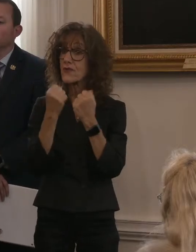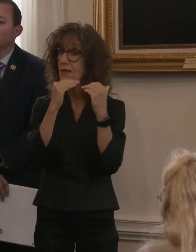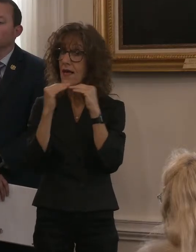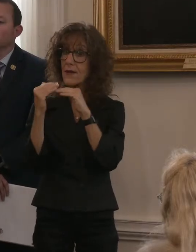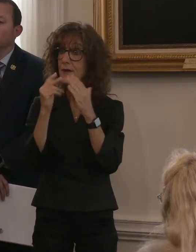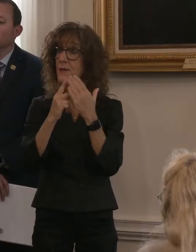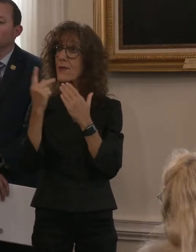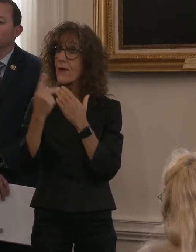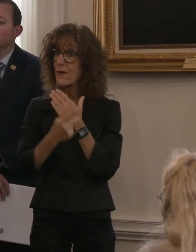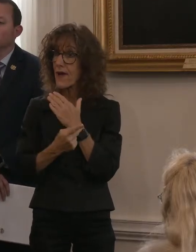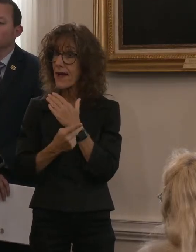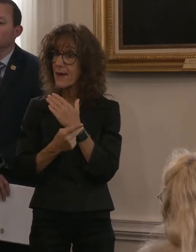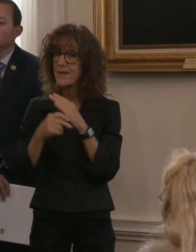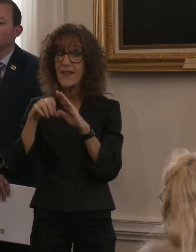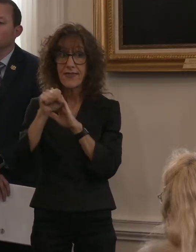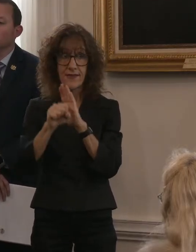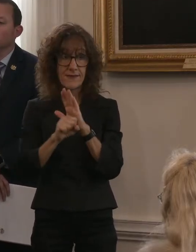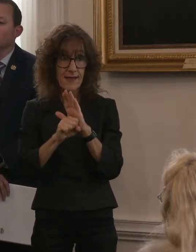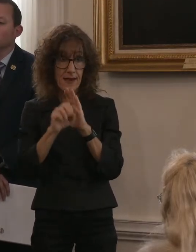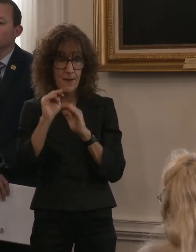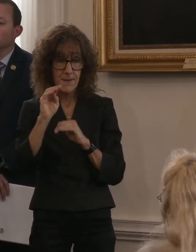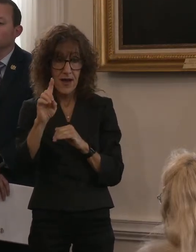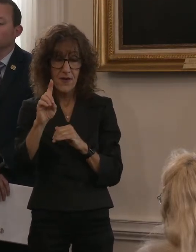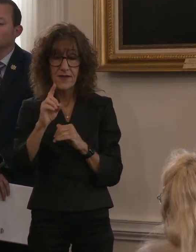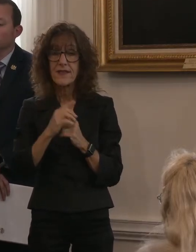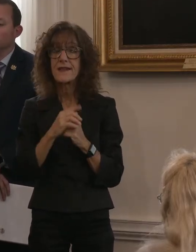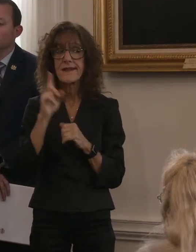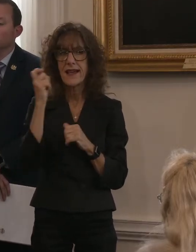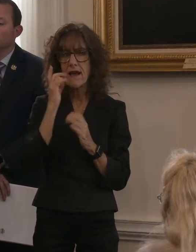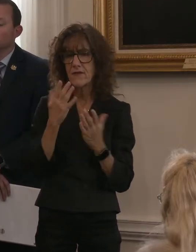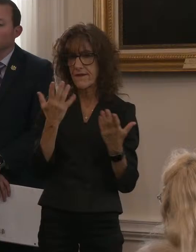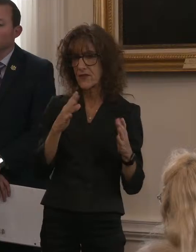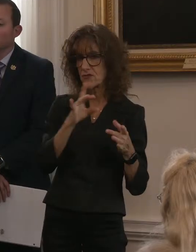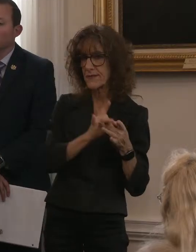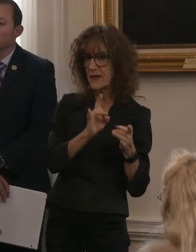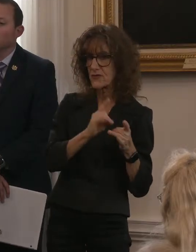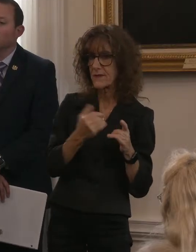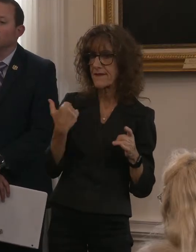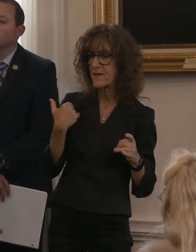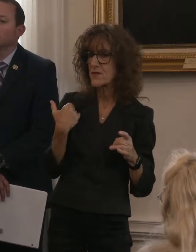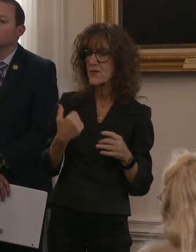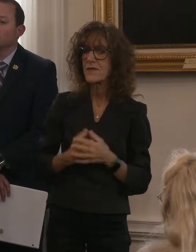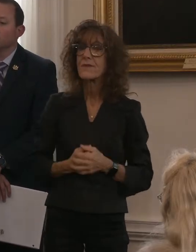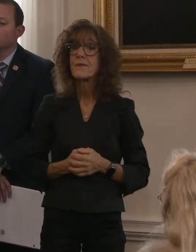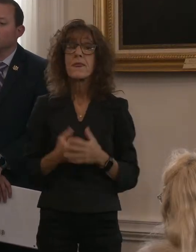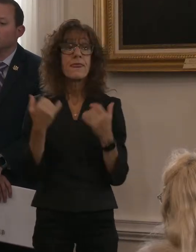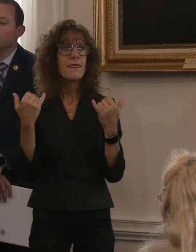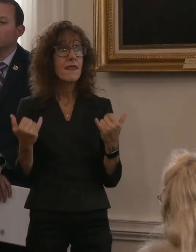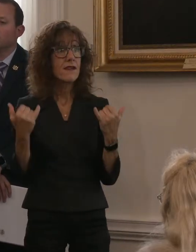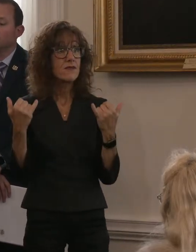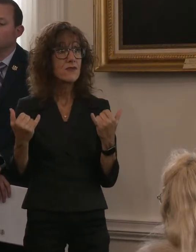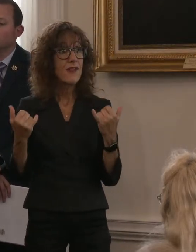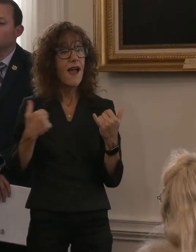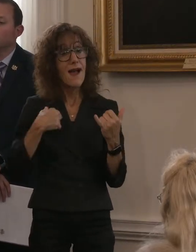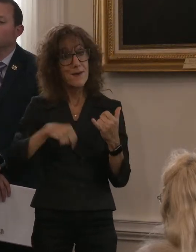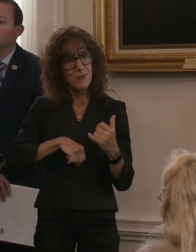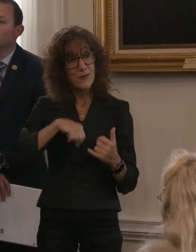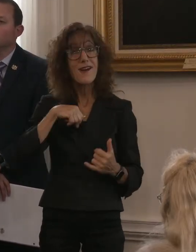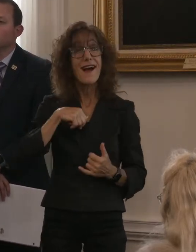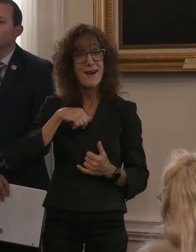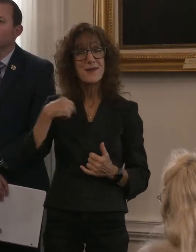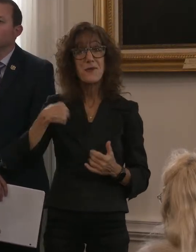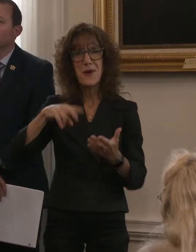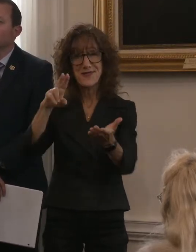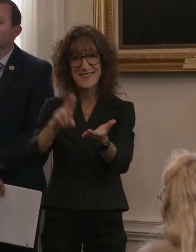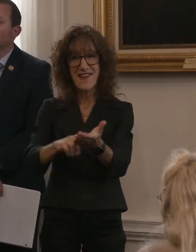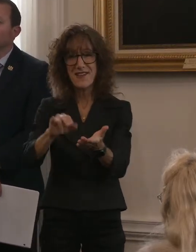programs in our state, as the governor mentioned earlier. And today, I am proud that we are